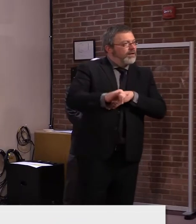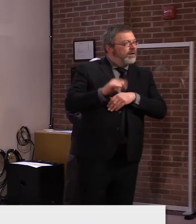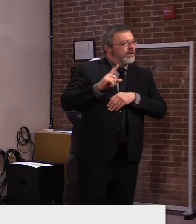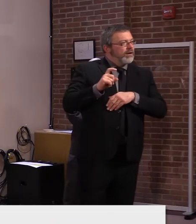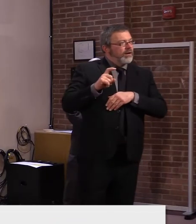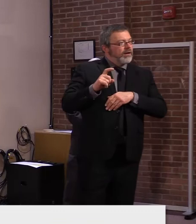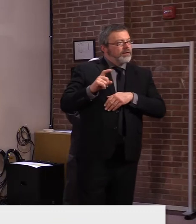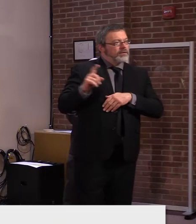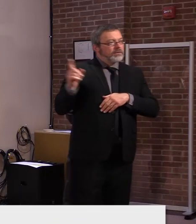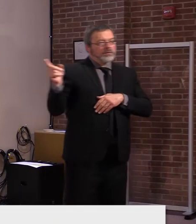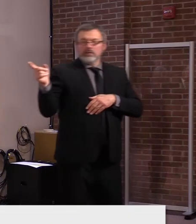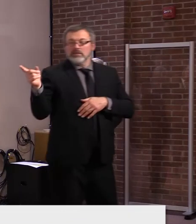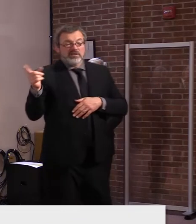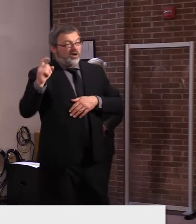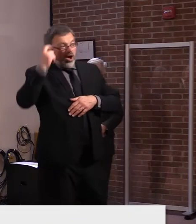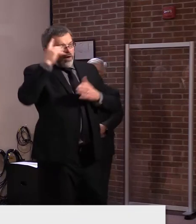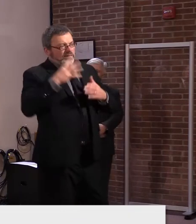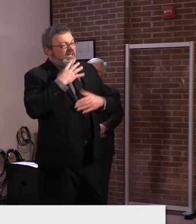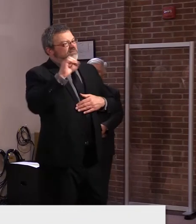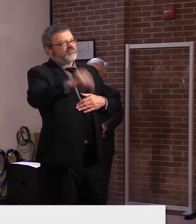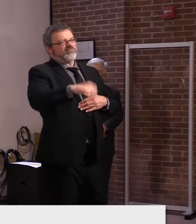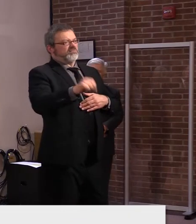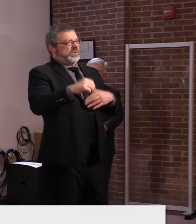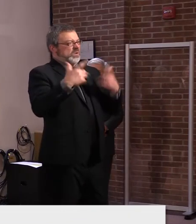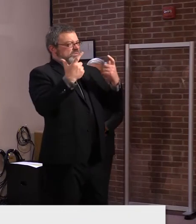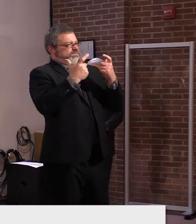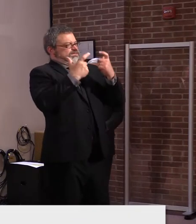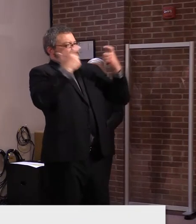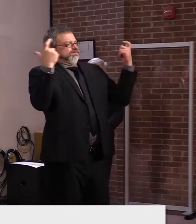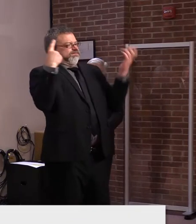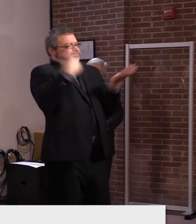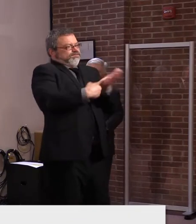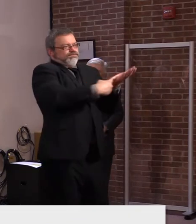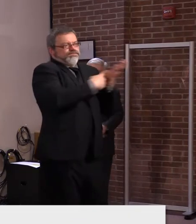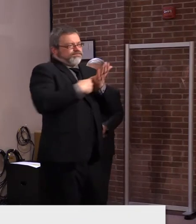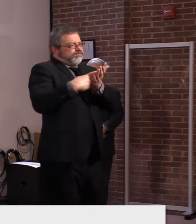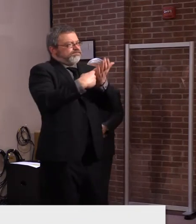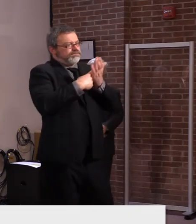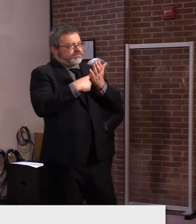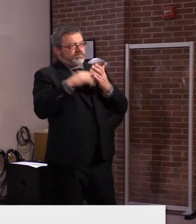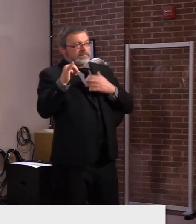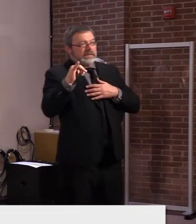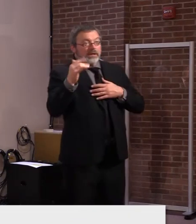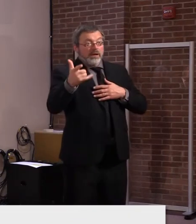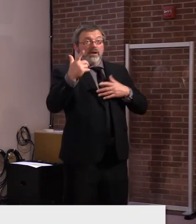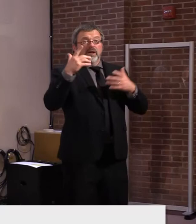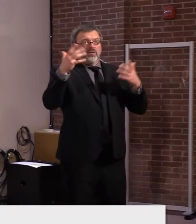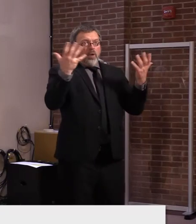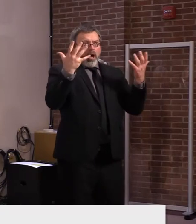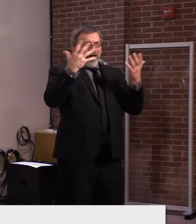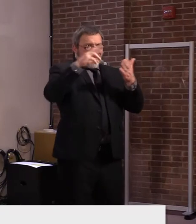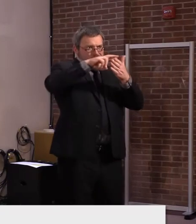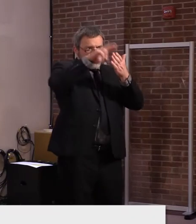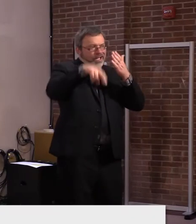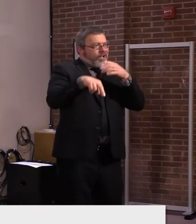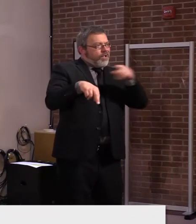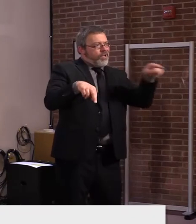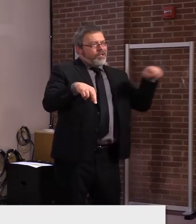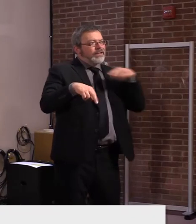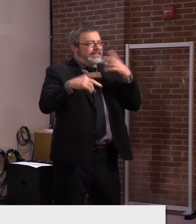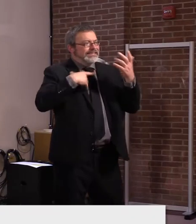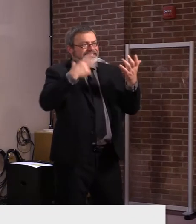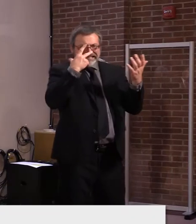this waiting study that many are advocating for the results of to be implemented and change the